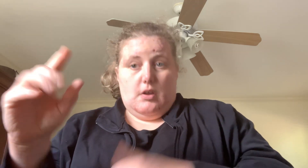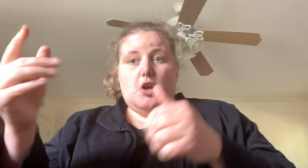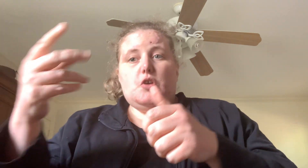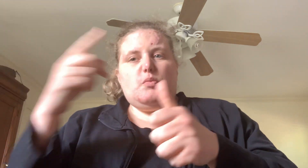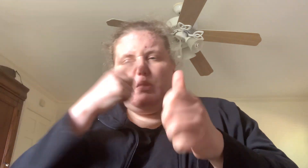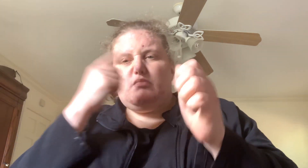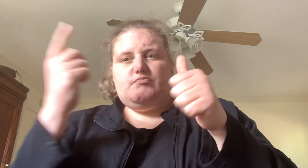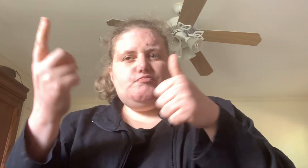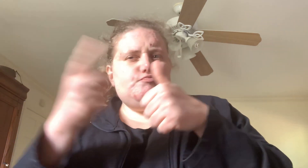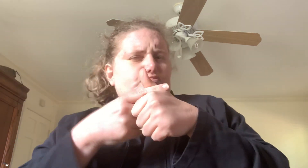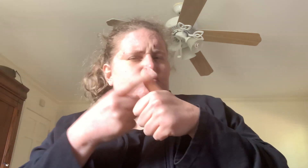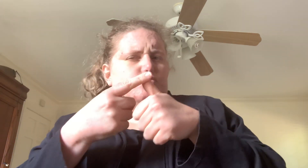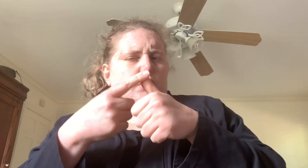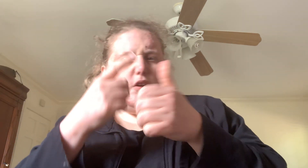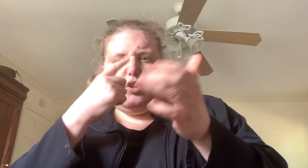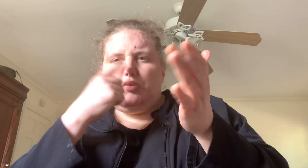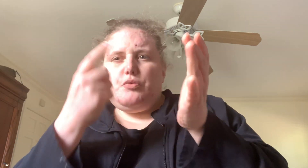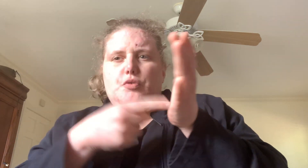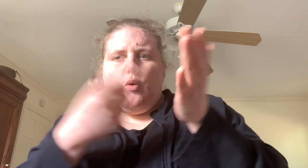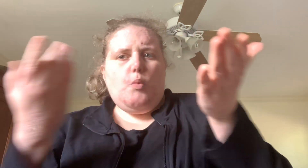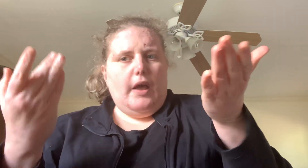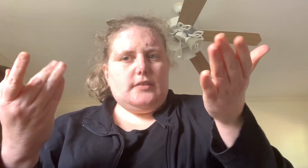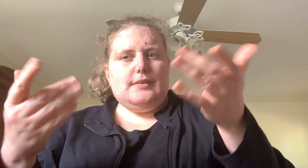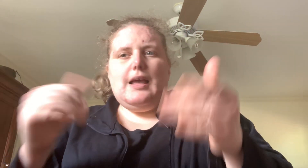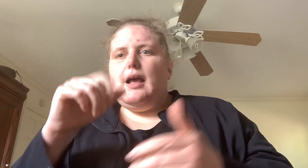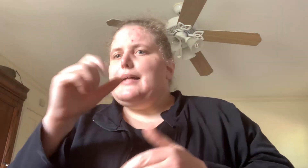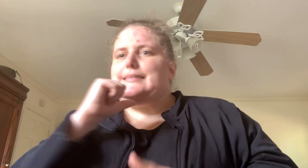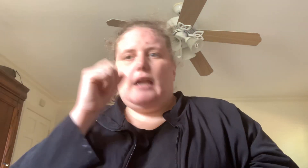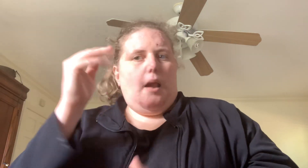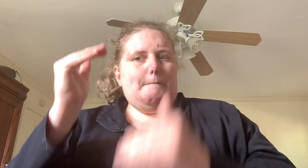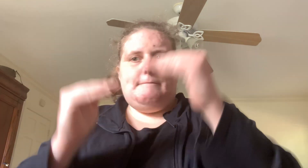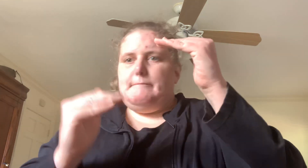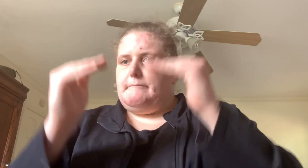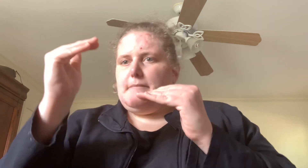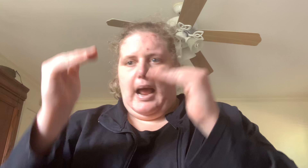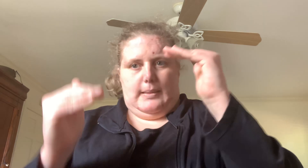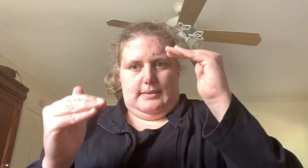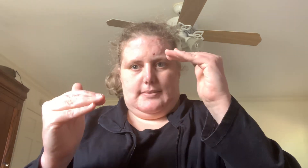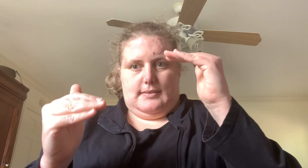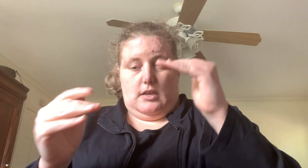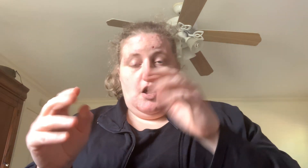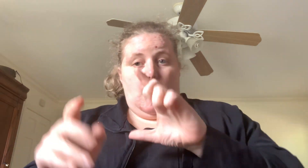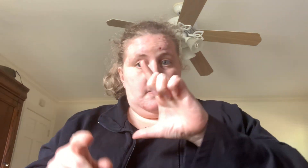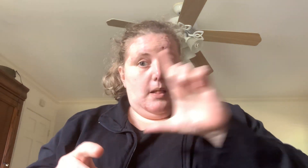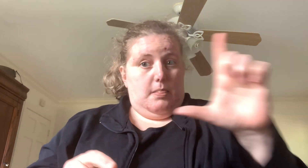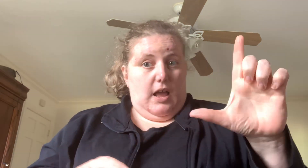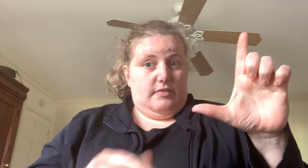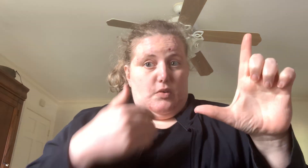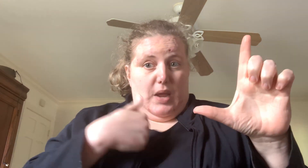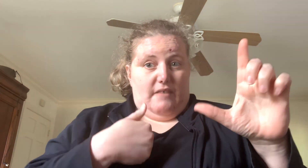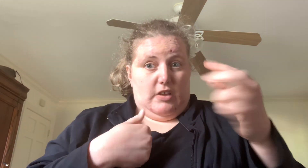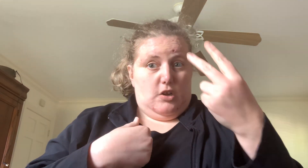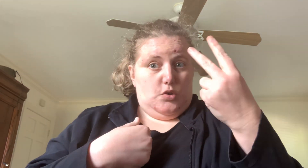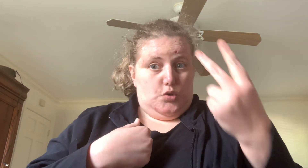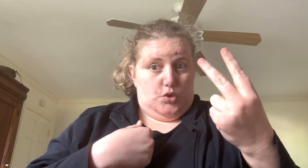conversions, is they have to be balanced. So in our reactants on the left, we have 2 oxygens, whereas we only have